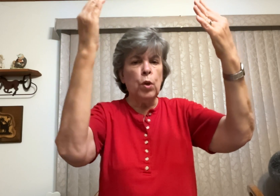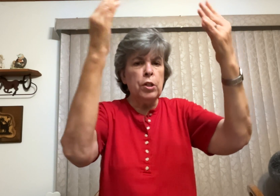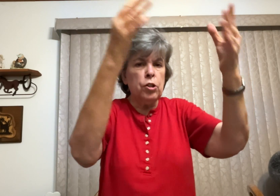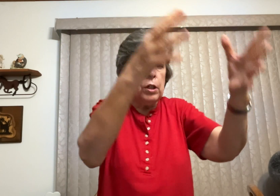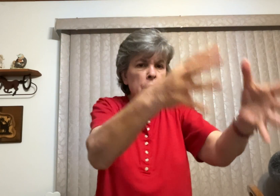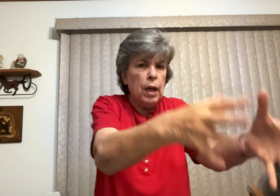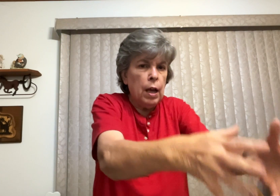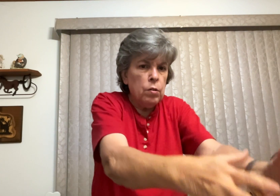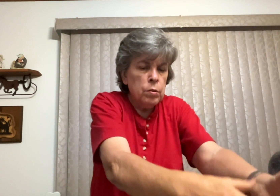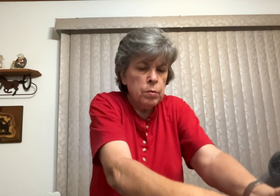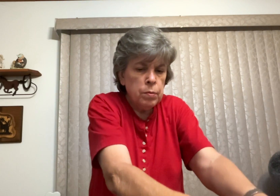Reaching down